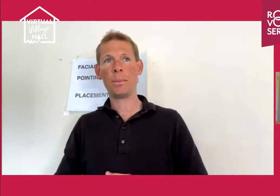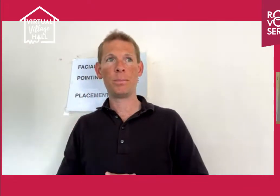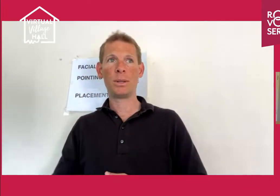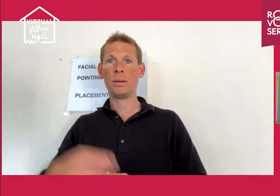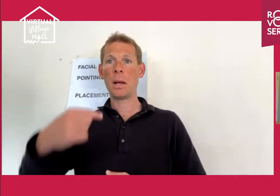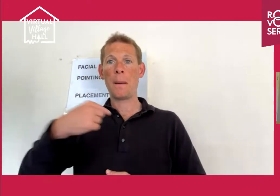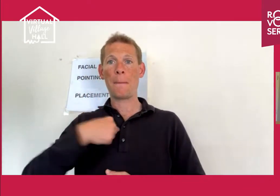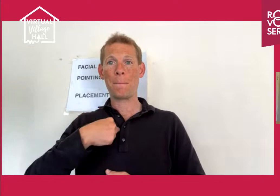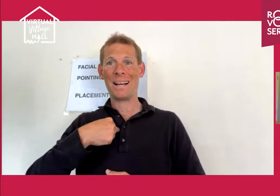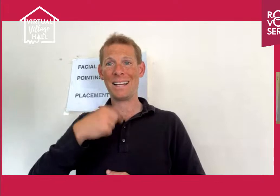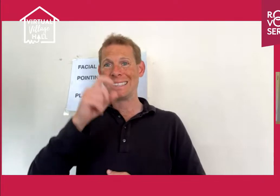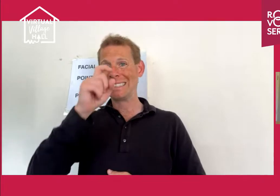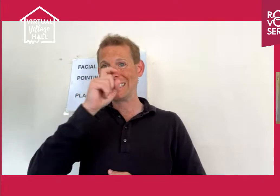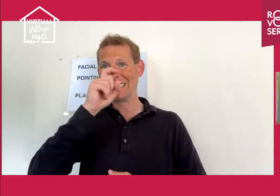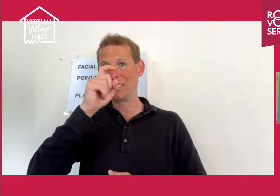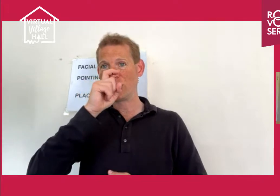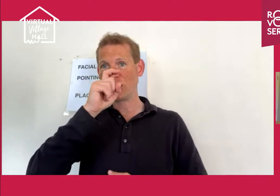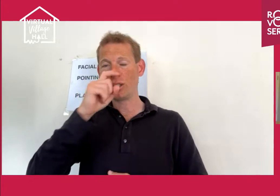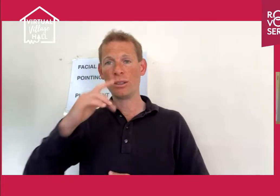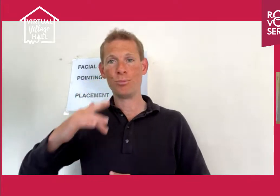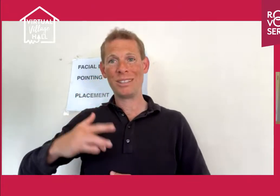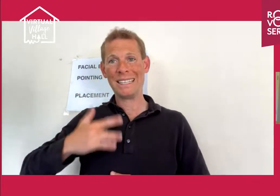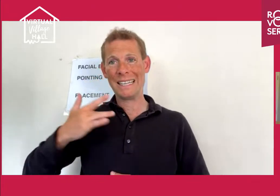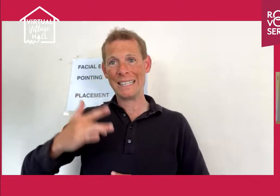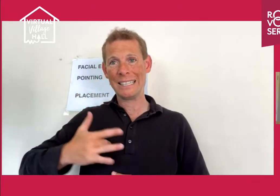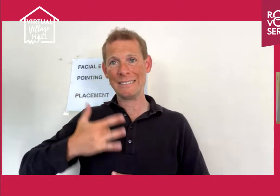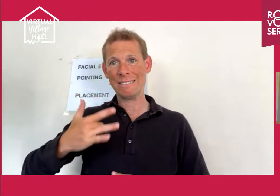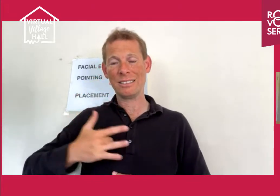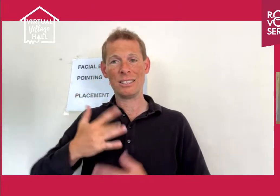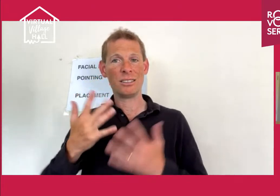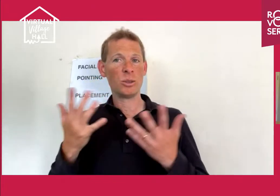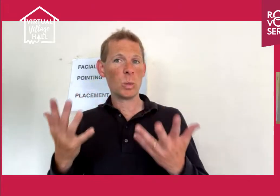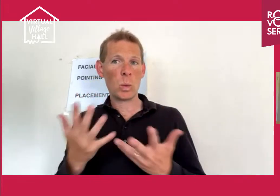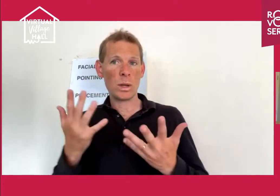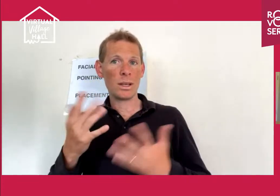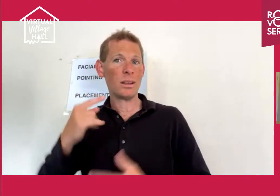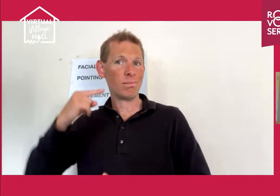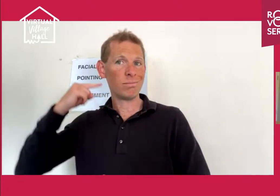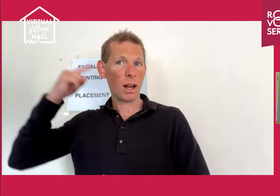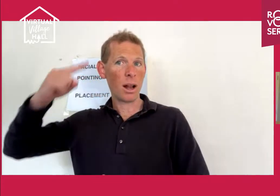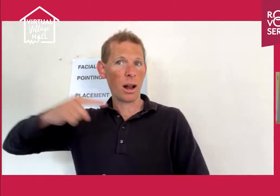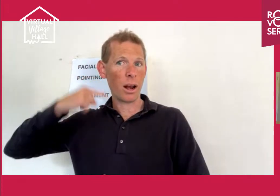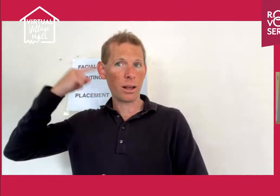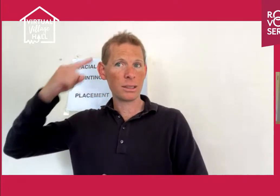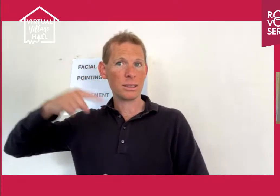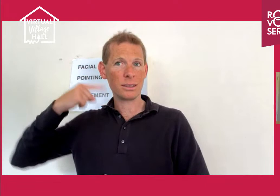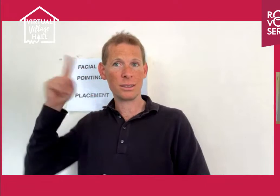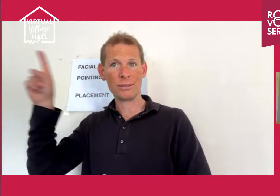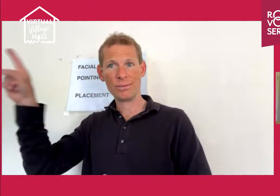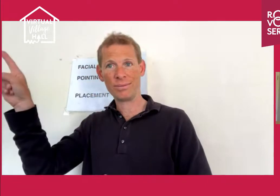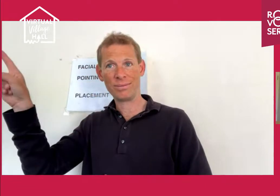here. So, for example, if I wanted to say my sister lives in London,